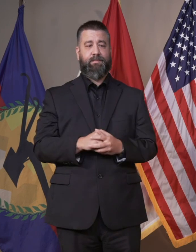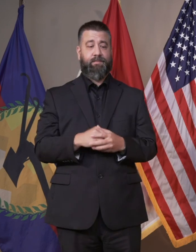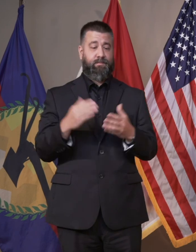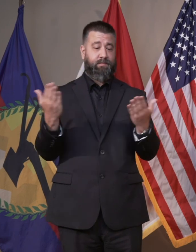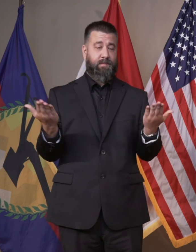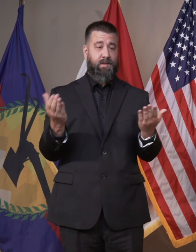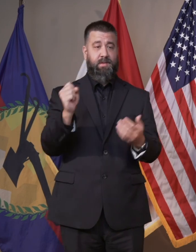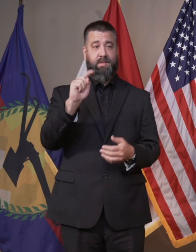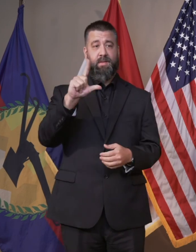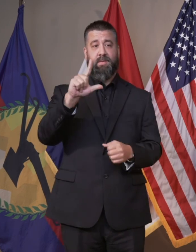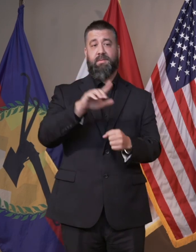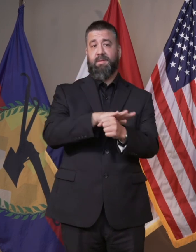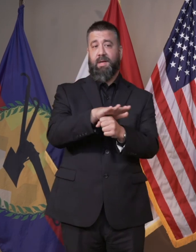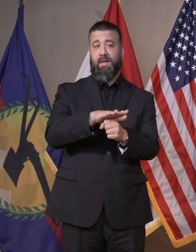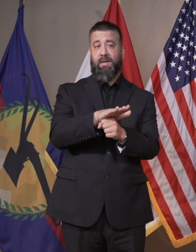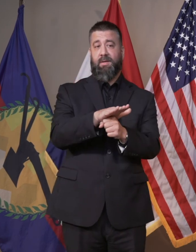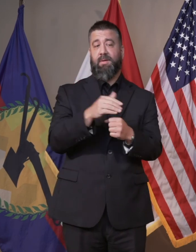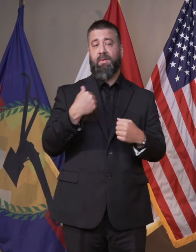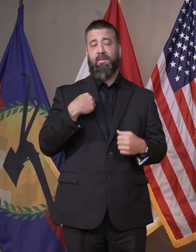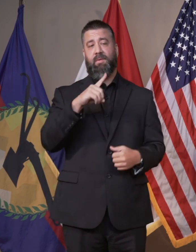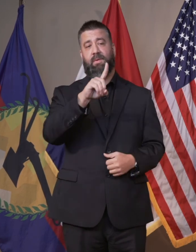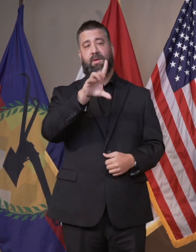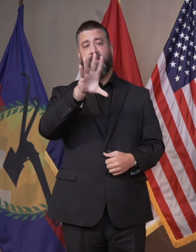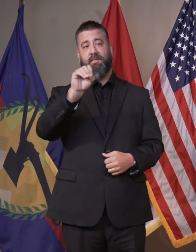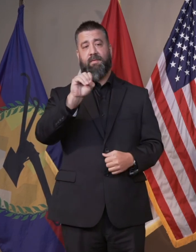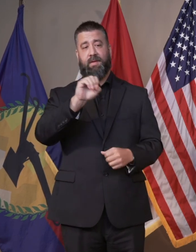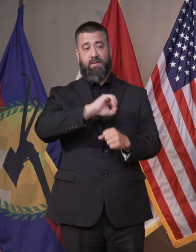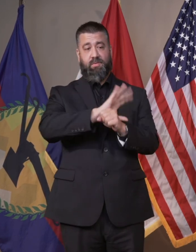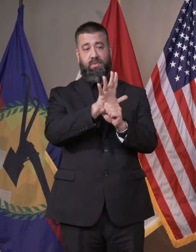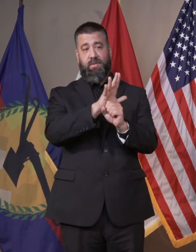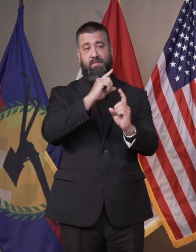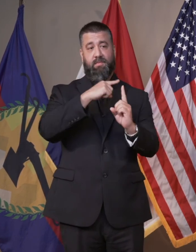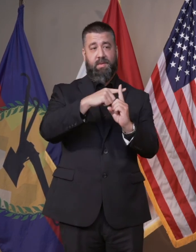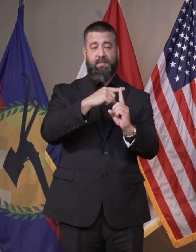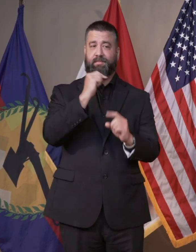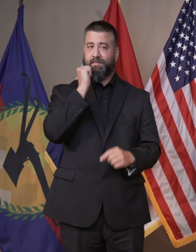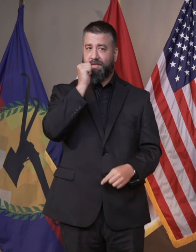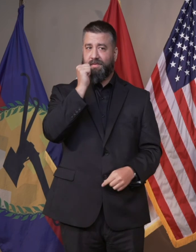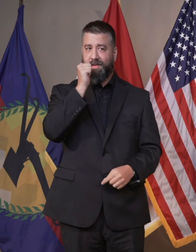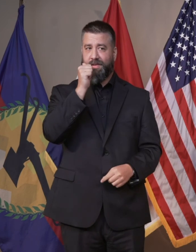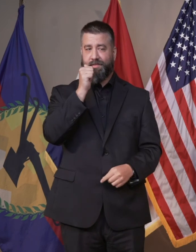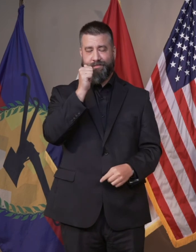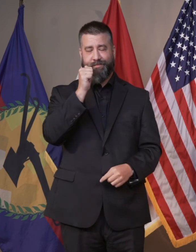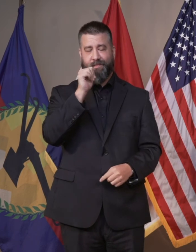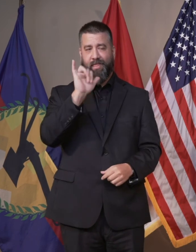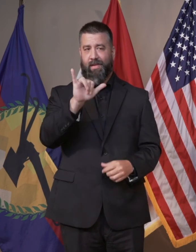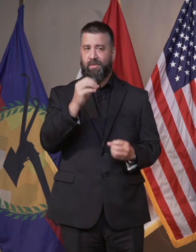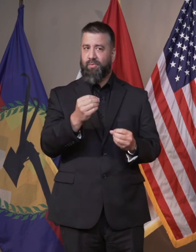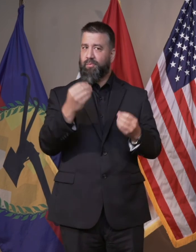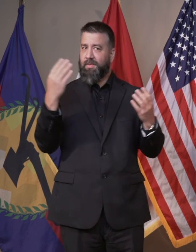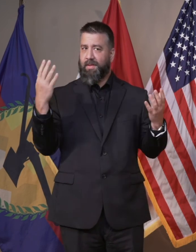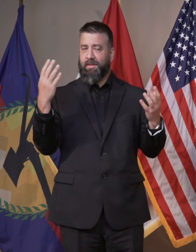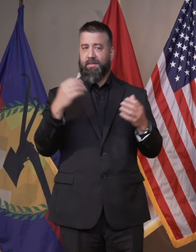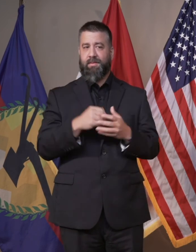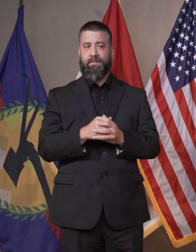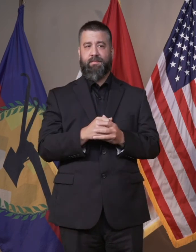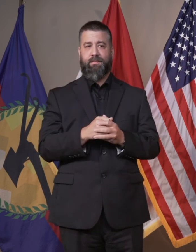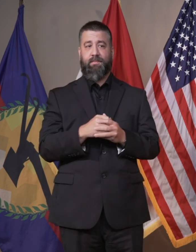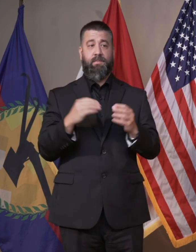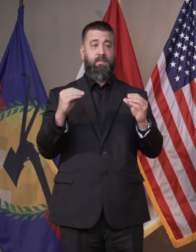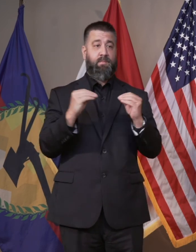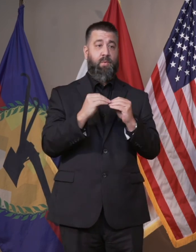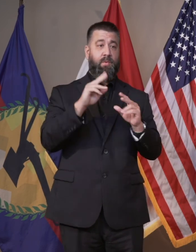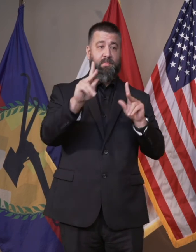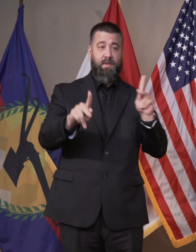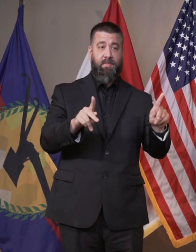have 150 cases per day, which unfortunately is too many. More people are getting tested, so